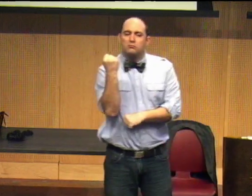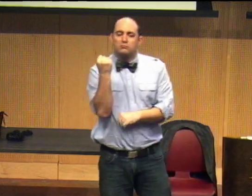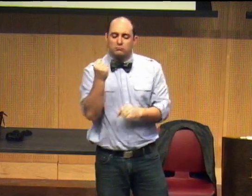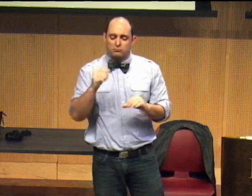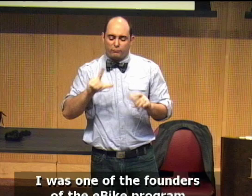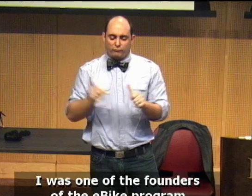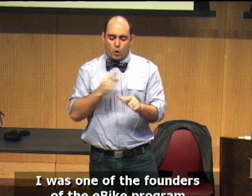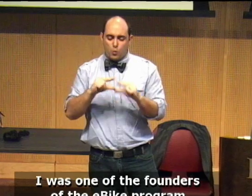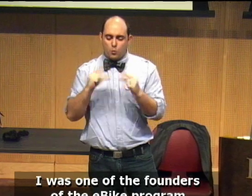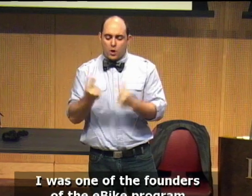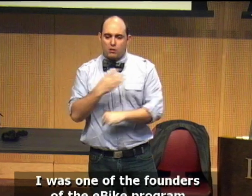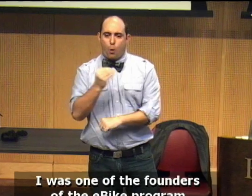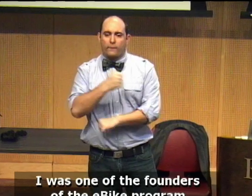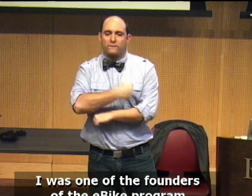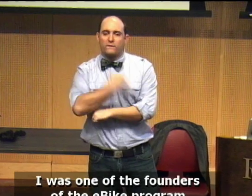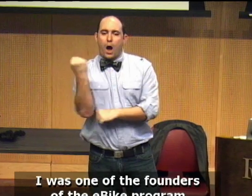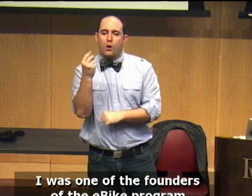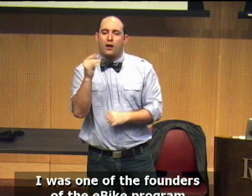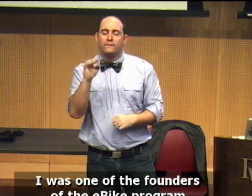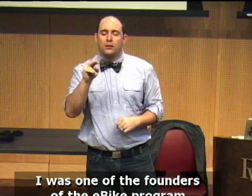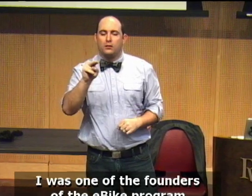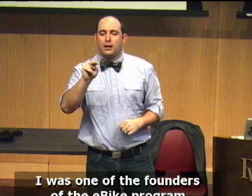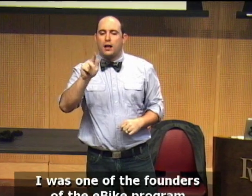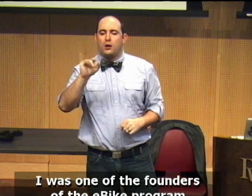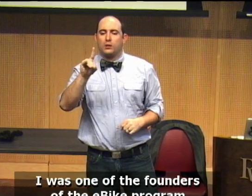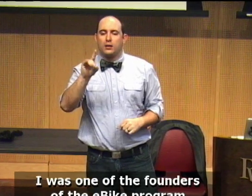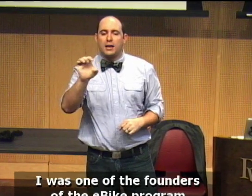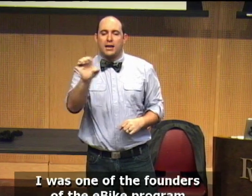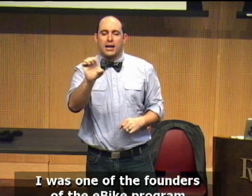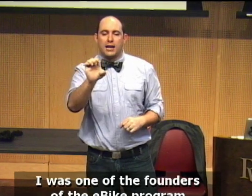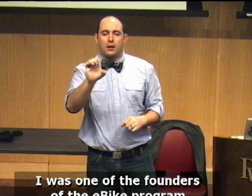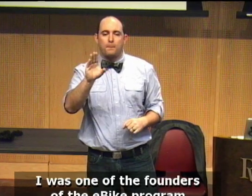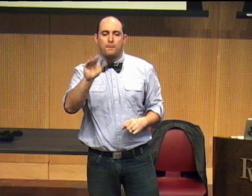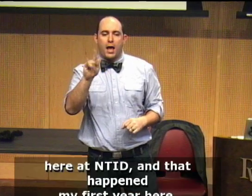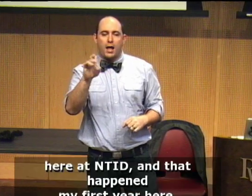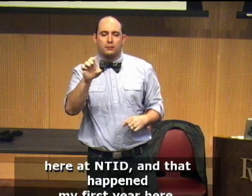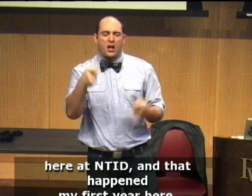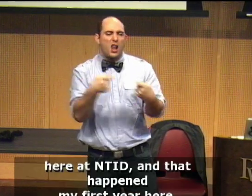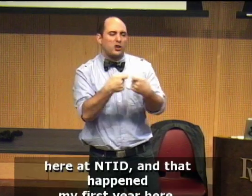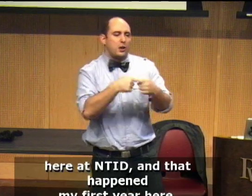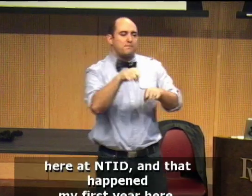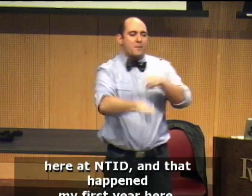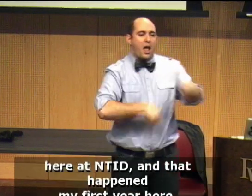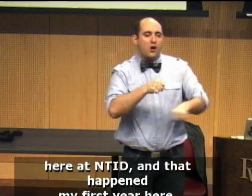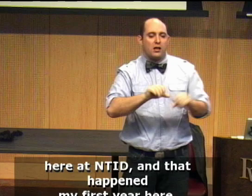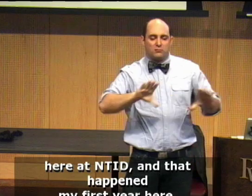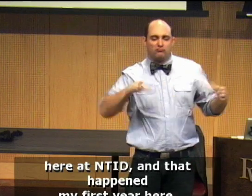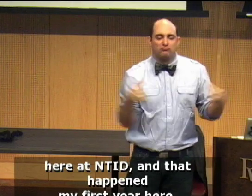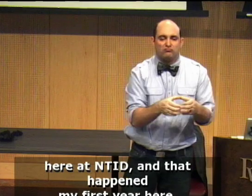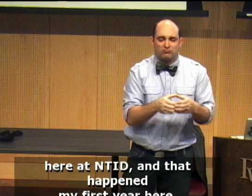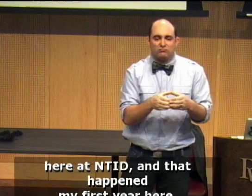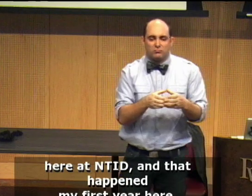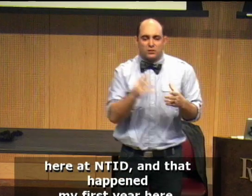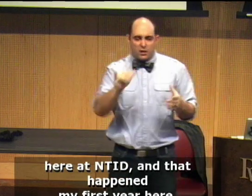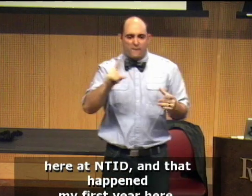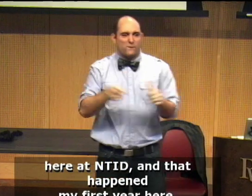I was one of the founders of the e-bike program here at NTID, and that happened my first year